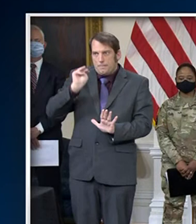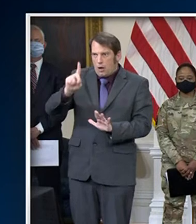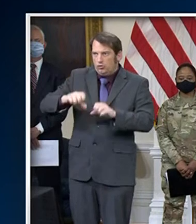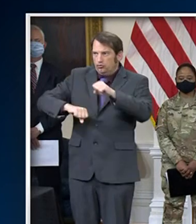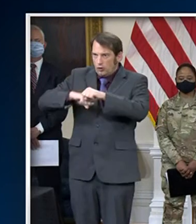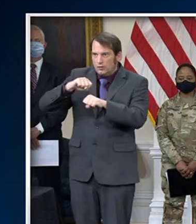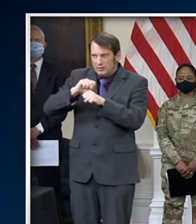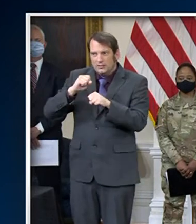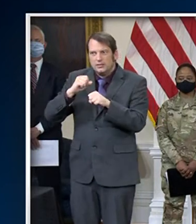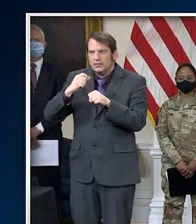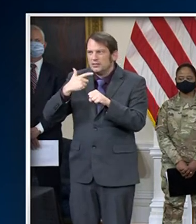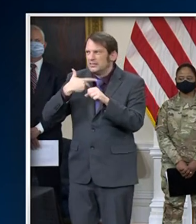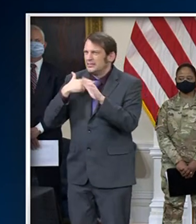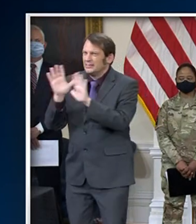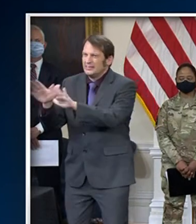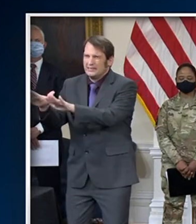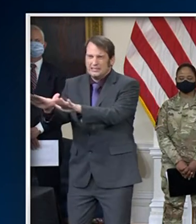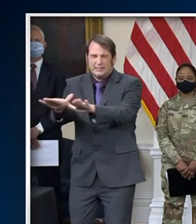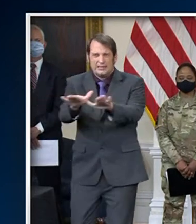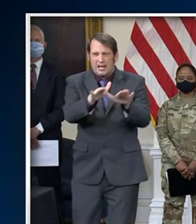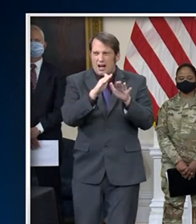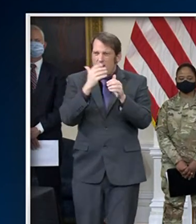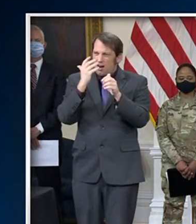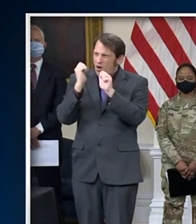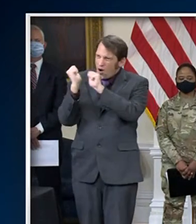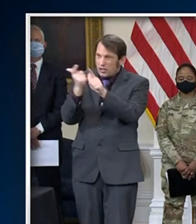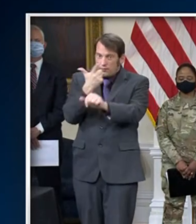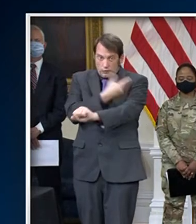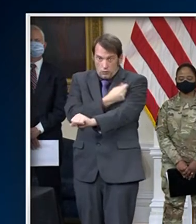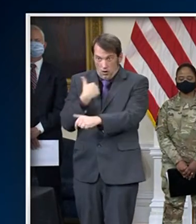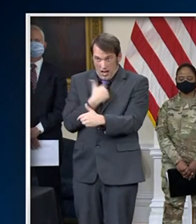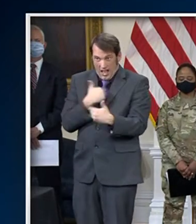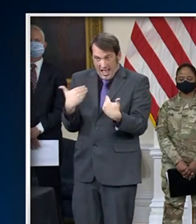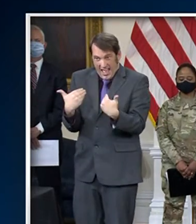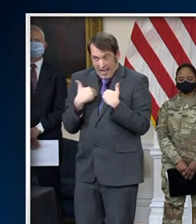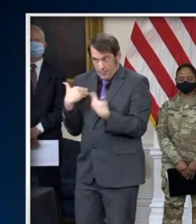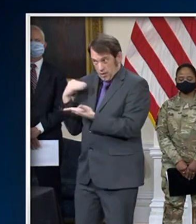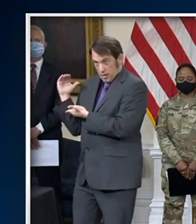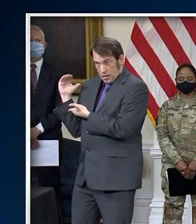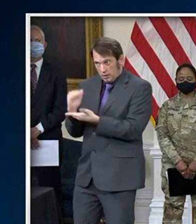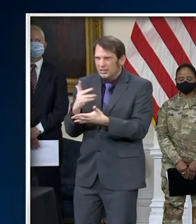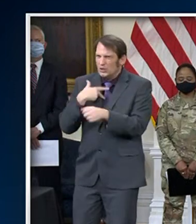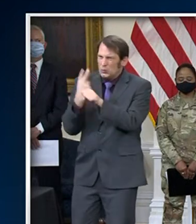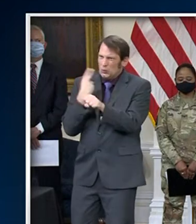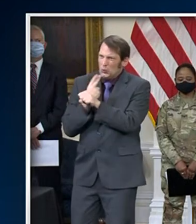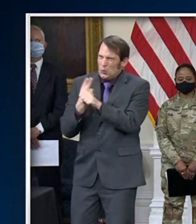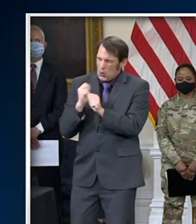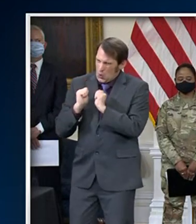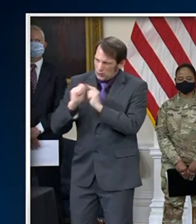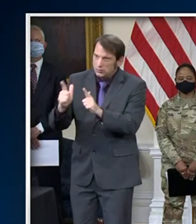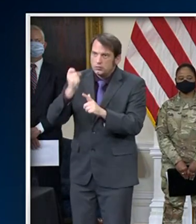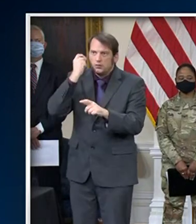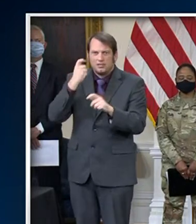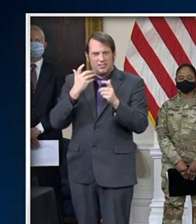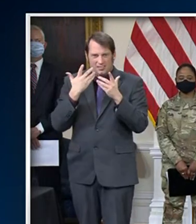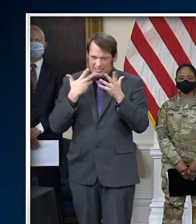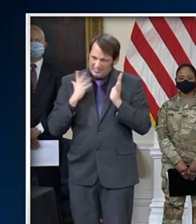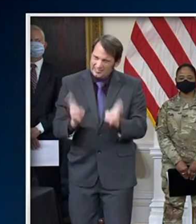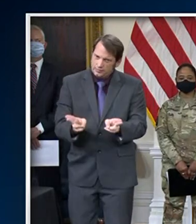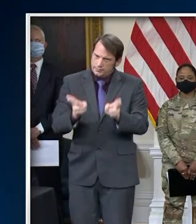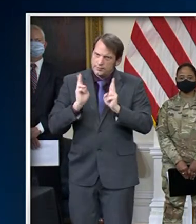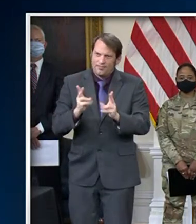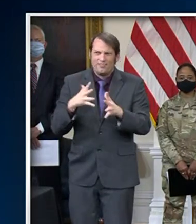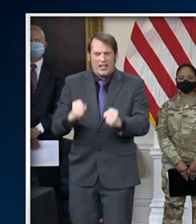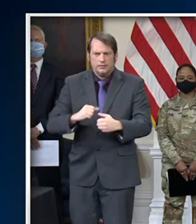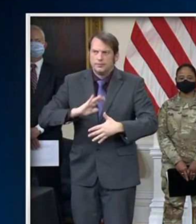we are allocated, and to vaccinate as many people as possible, as quickly as possible. 6